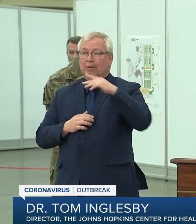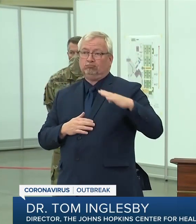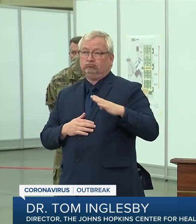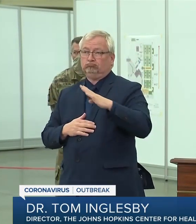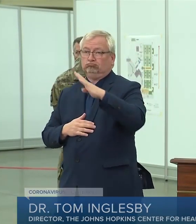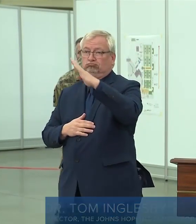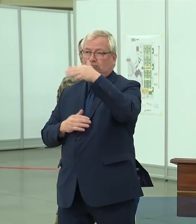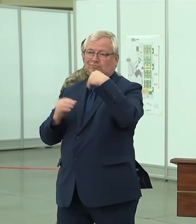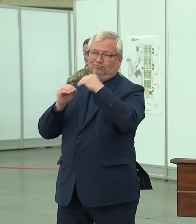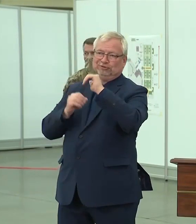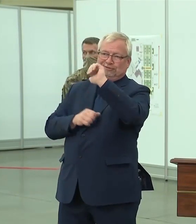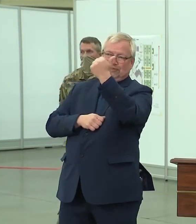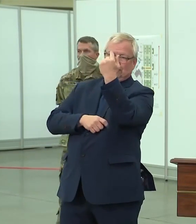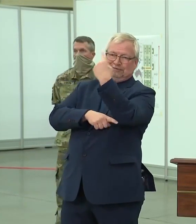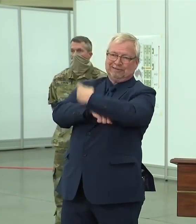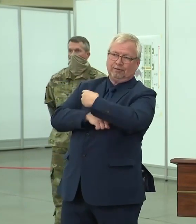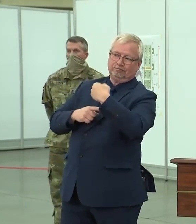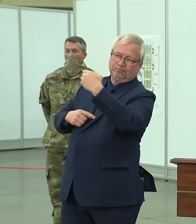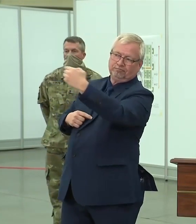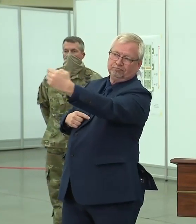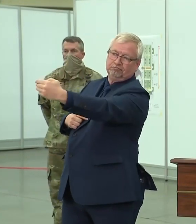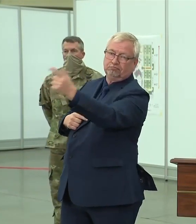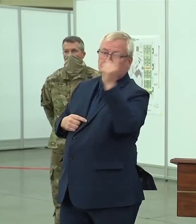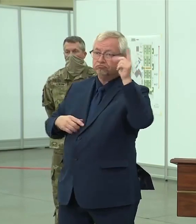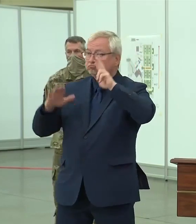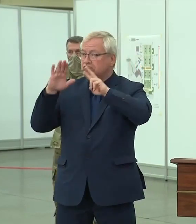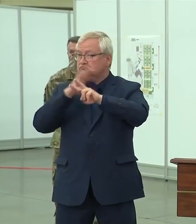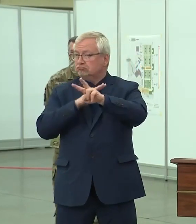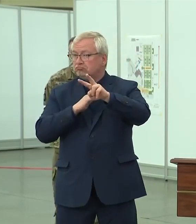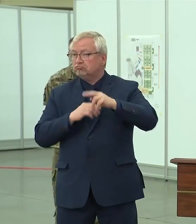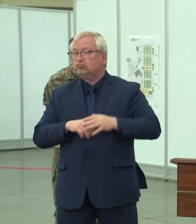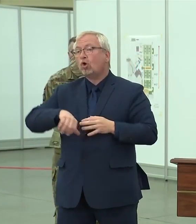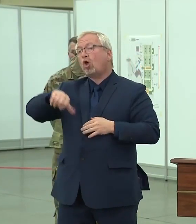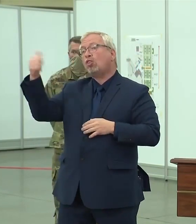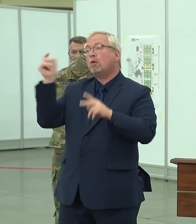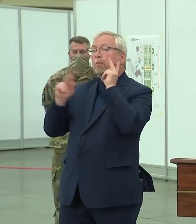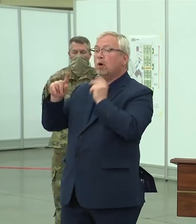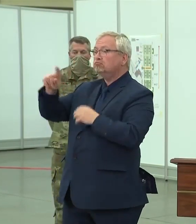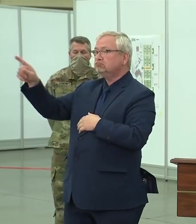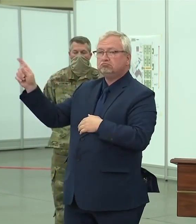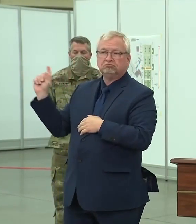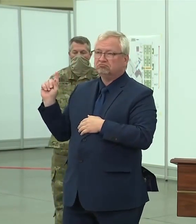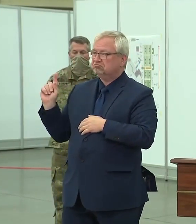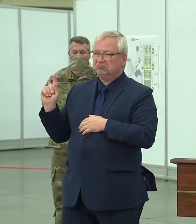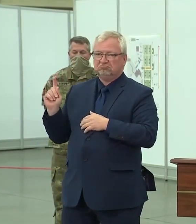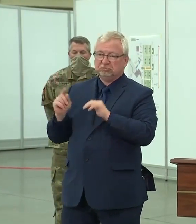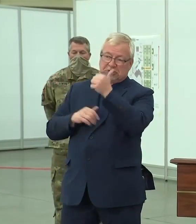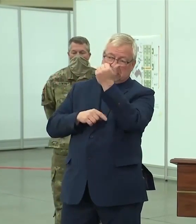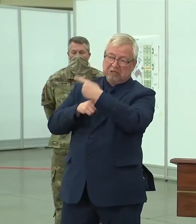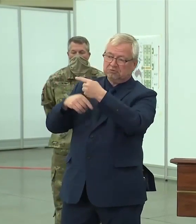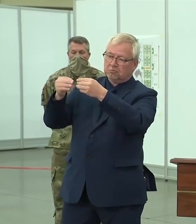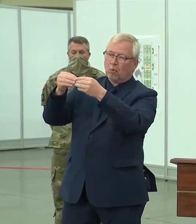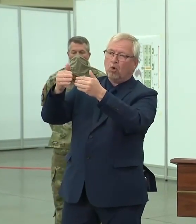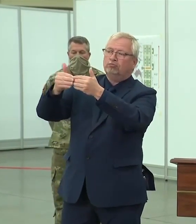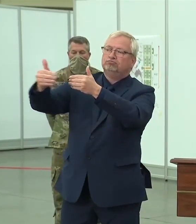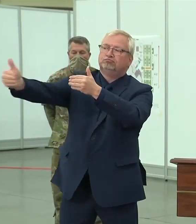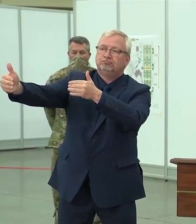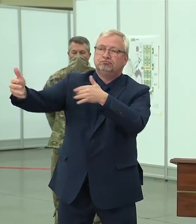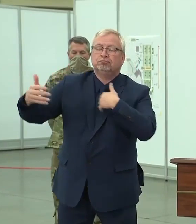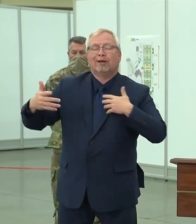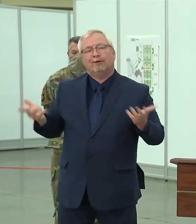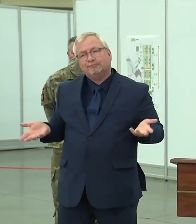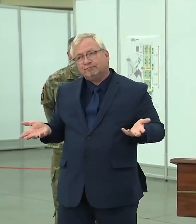But models are only best estimates, and models don't necessarily take into account how seriously Maryland has put social distancing measures